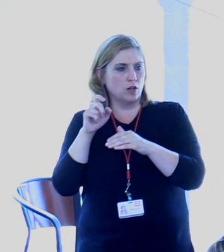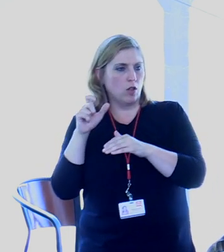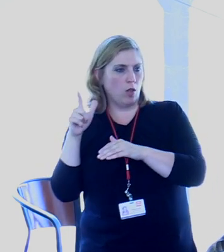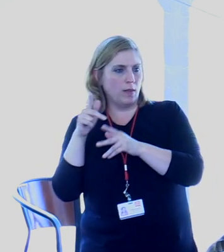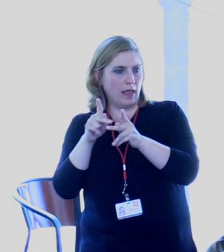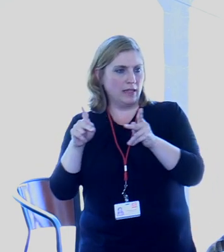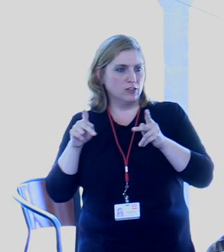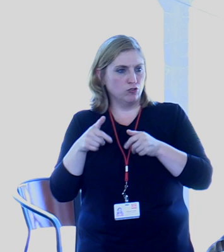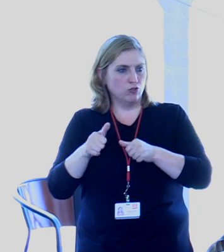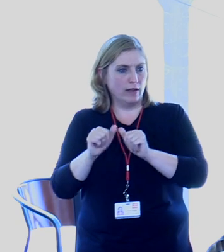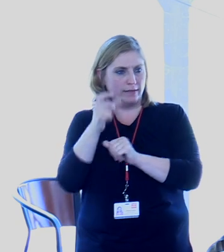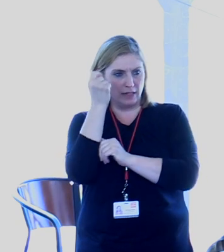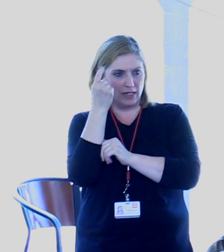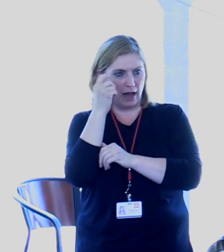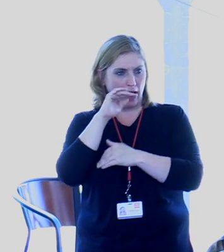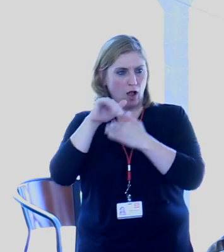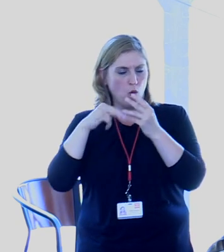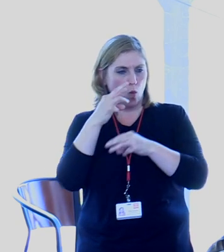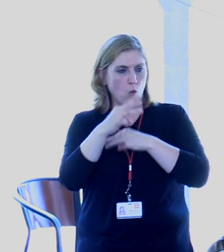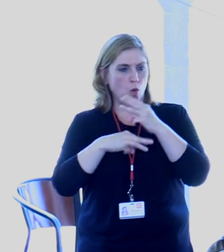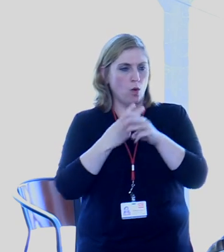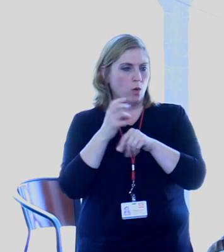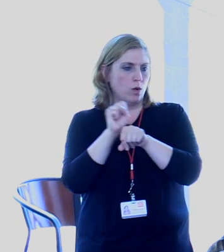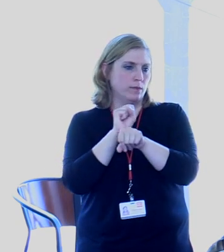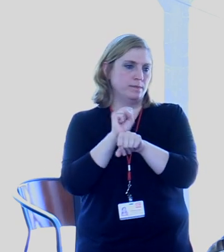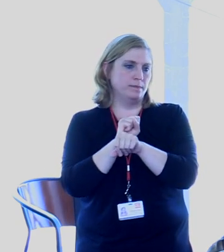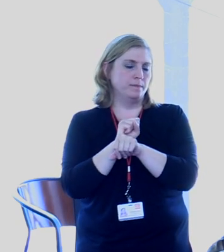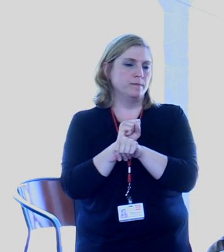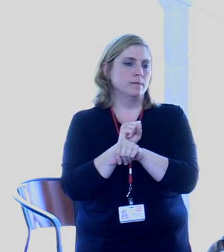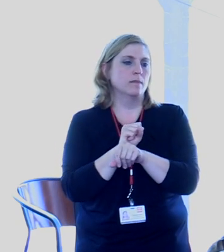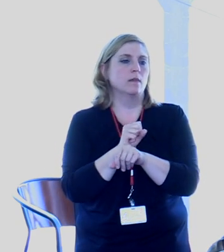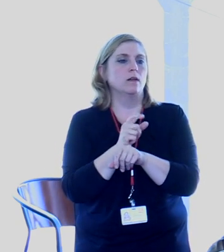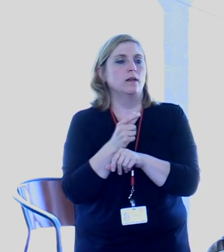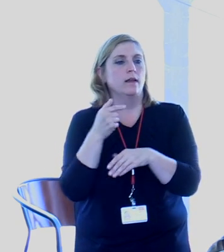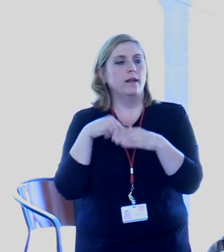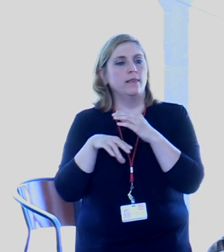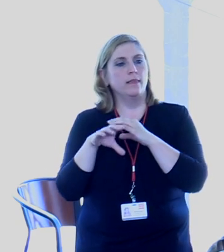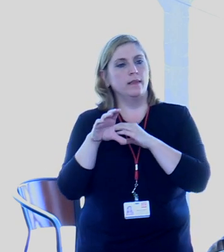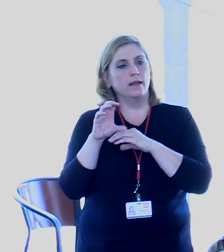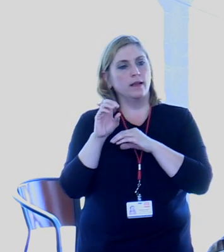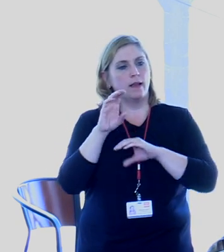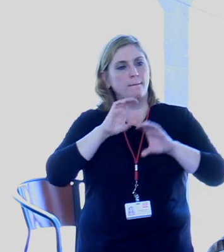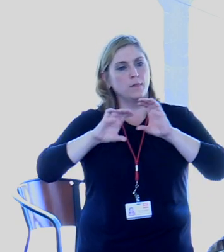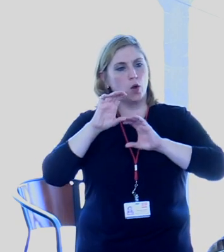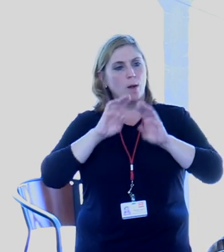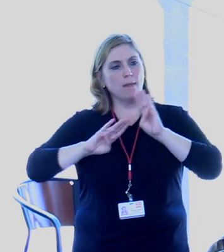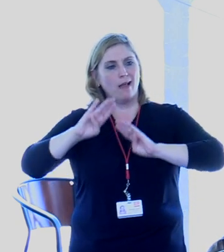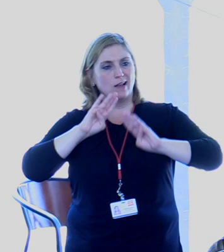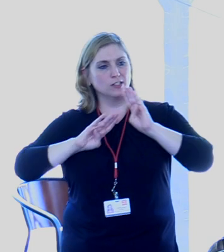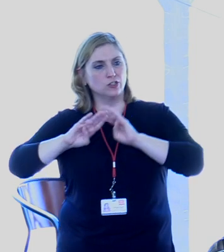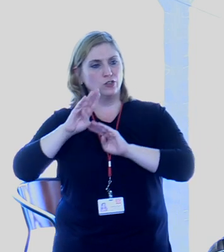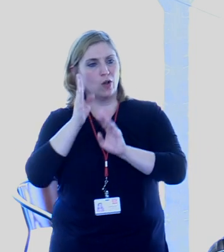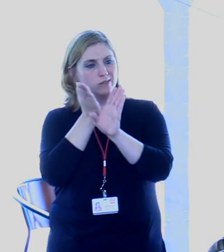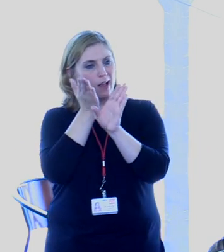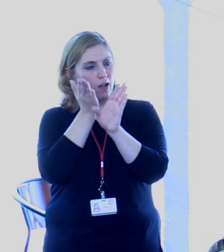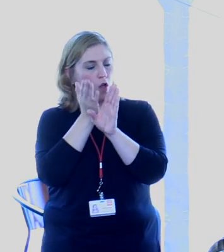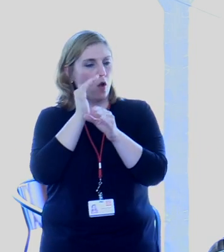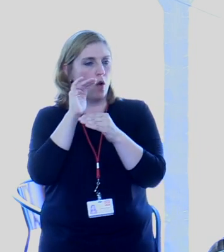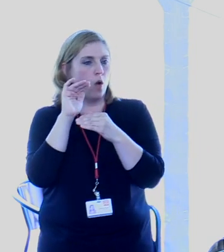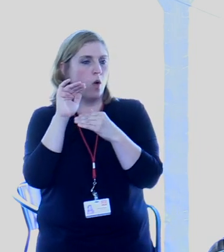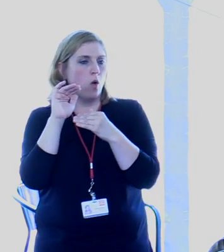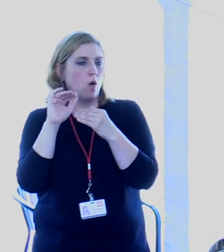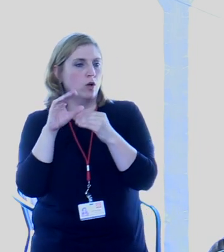to understand how does the world work. So in the chemical, in the biological, in the psychological still, or